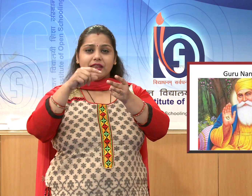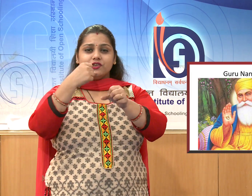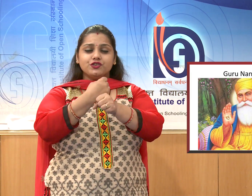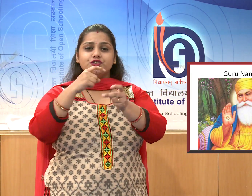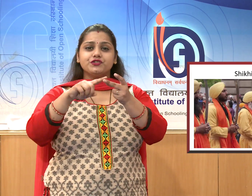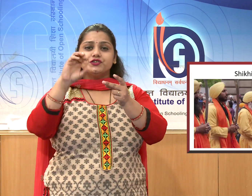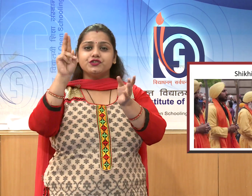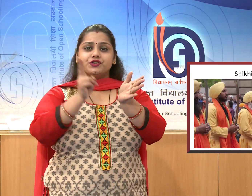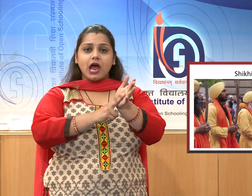called Sikhism,